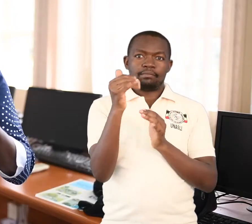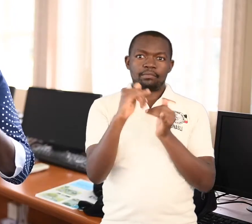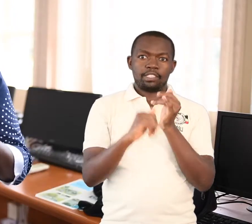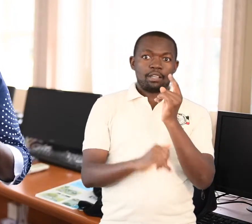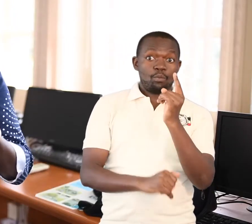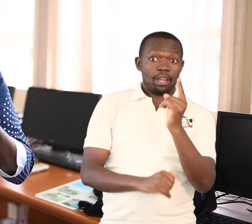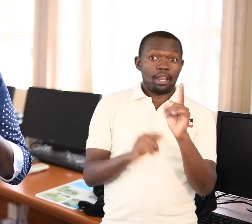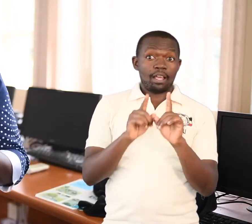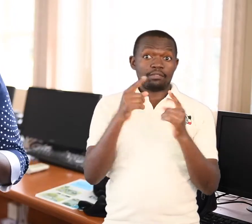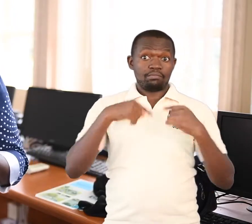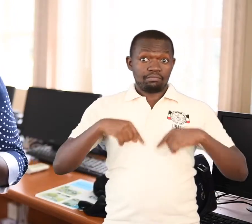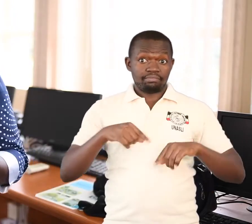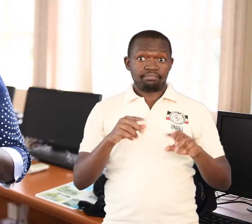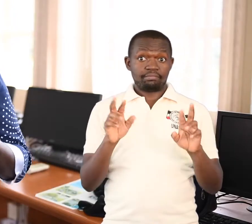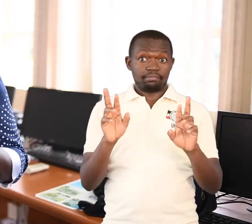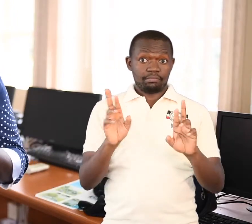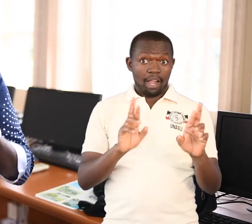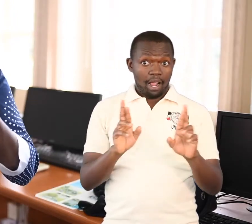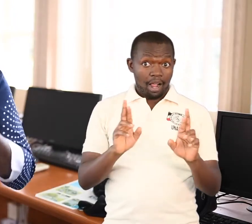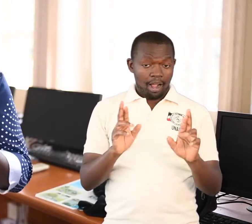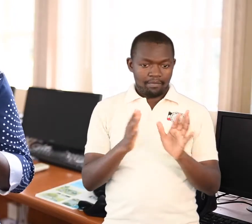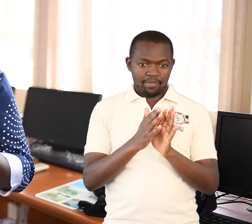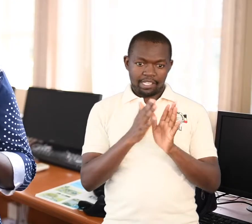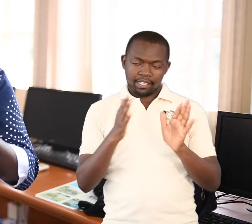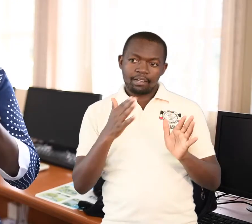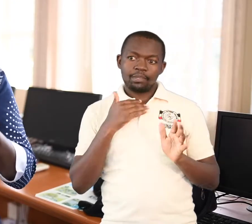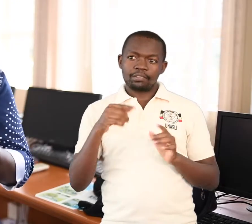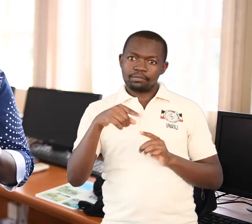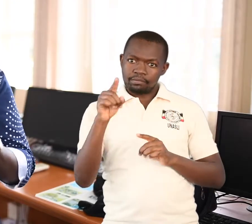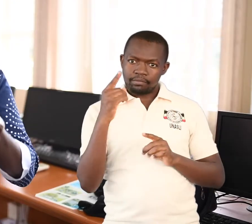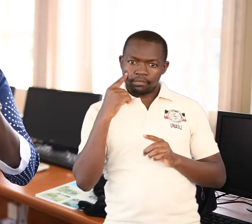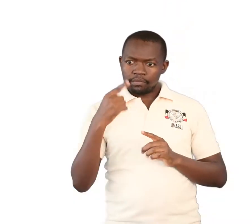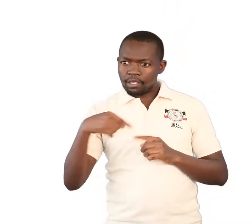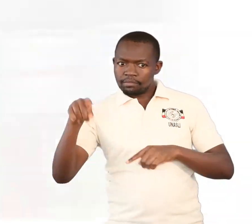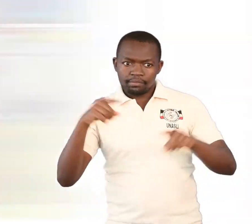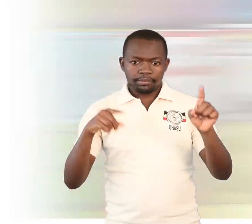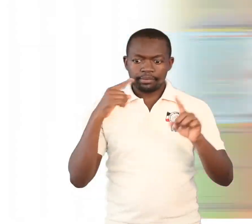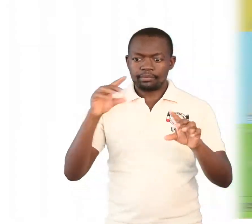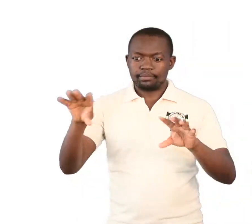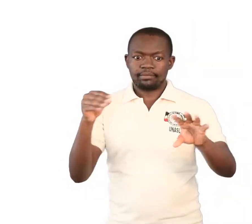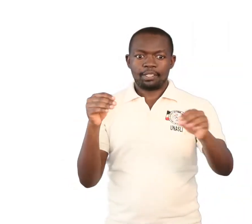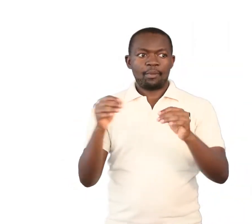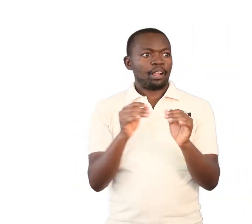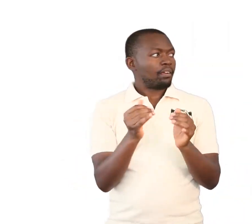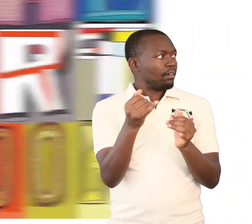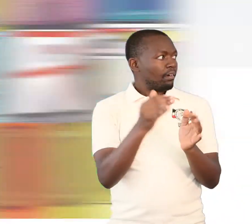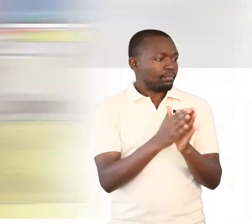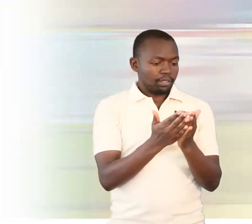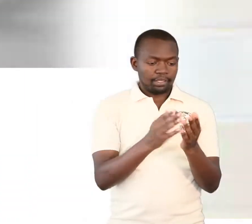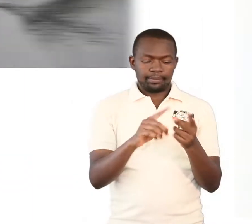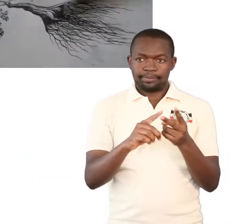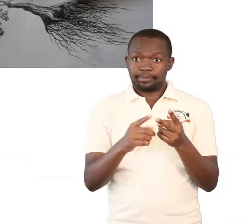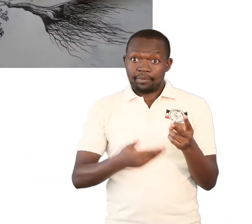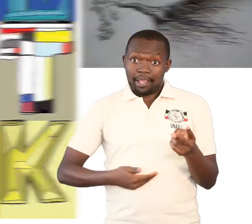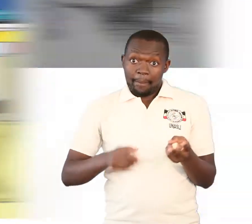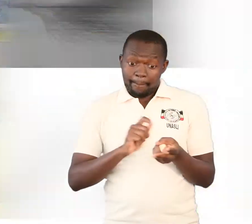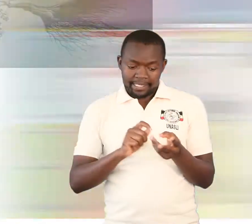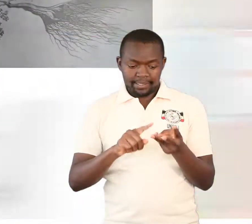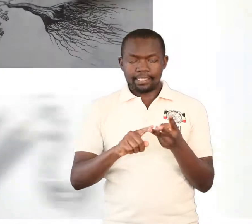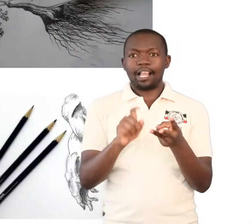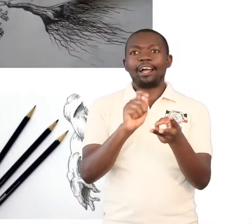we get ready for the session, I want you to go and get your art book, your pencil, and your